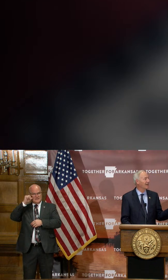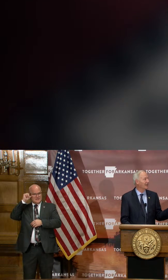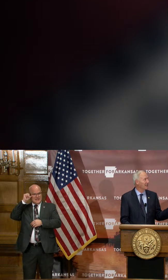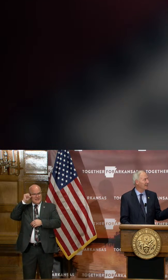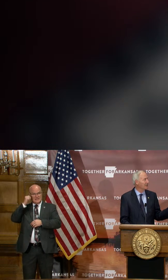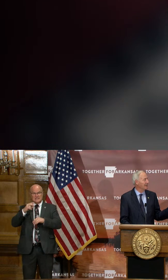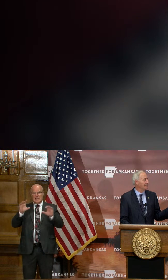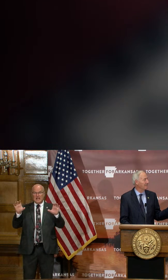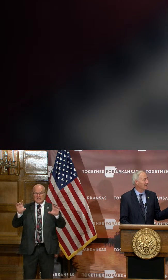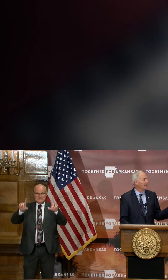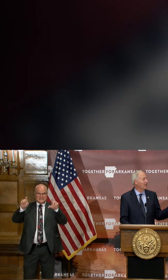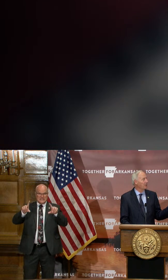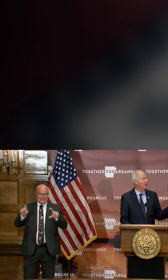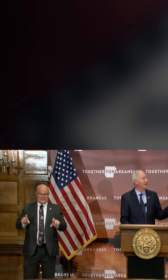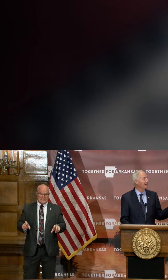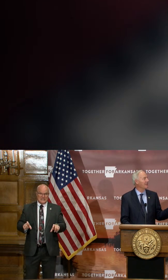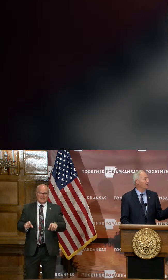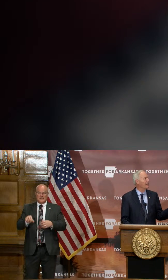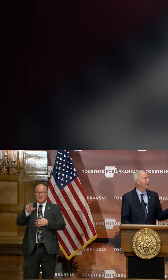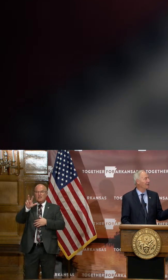how we did in our testing.